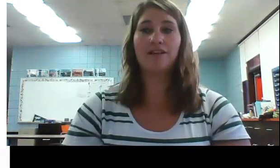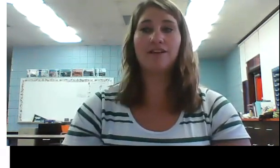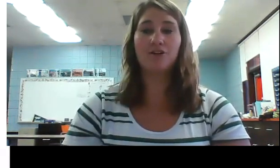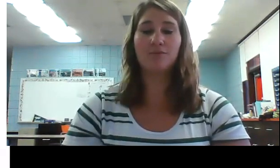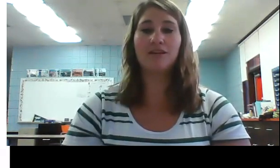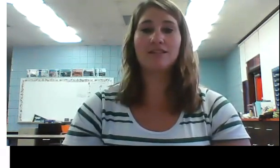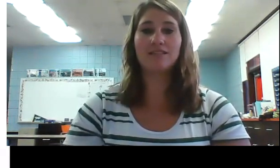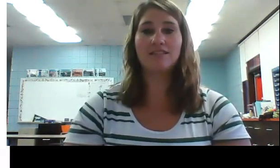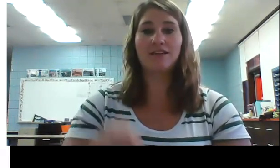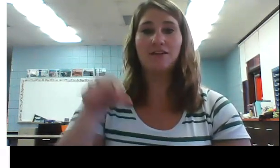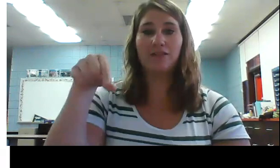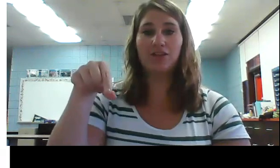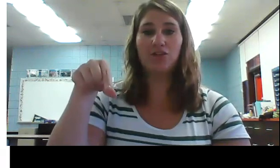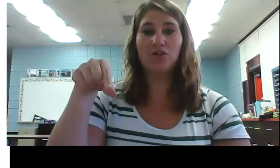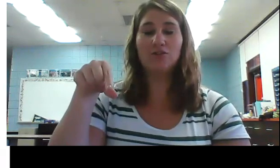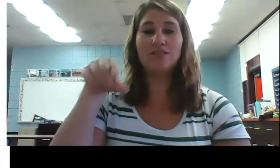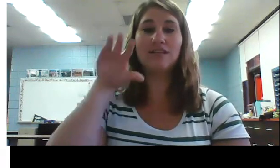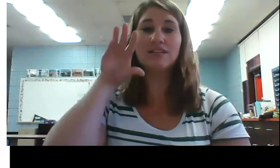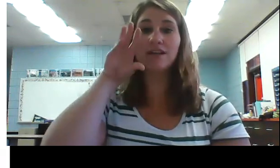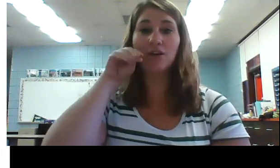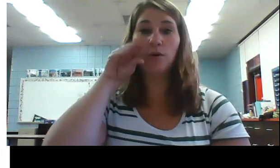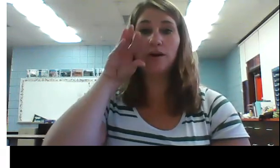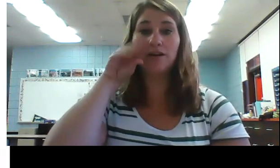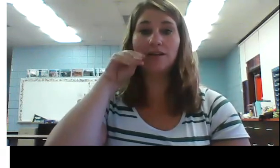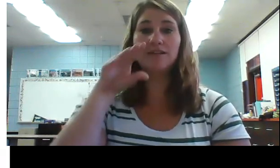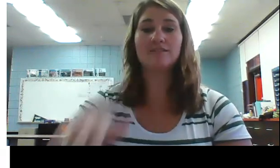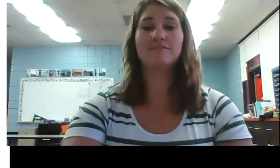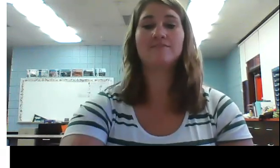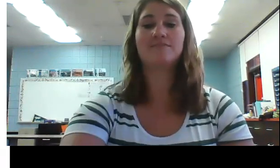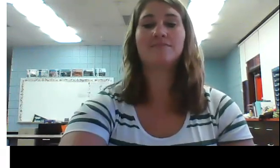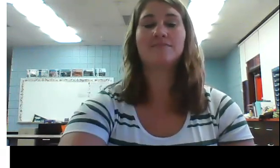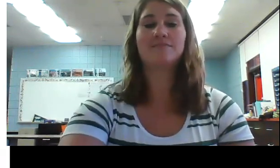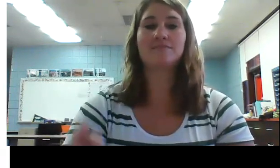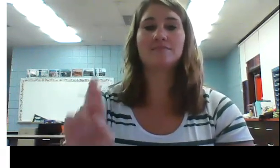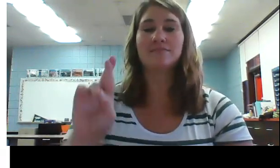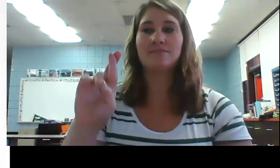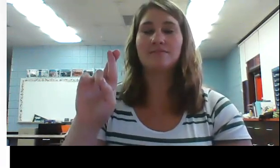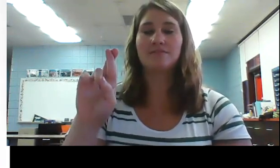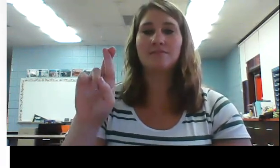every letter makes a sound. The Q says,